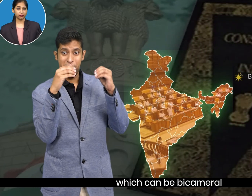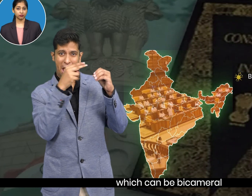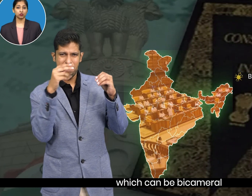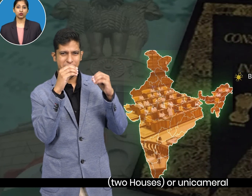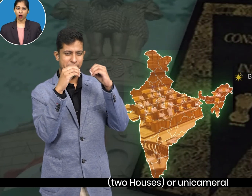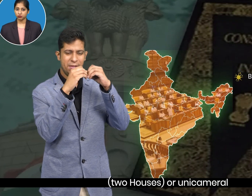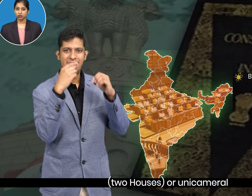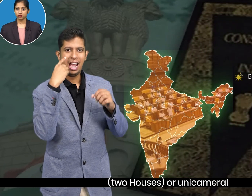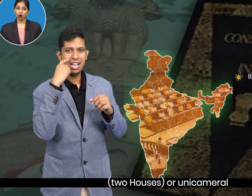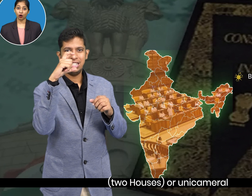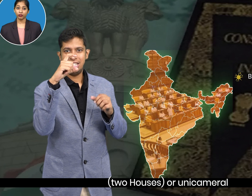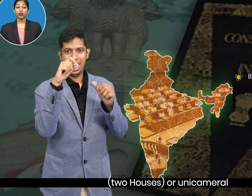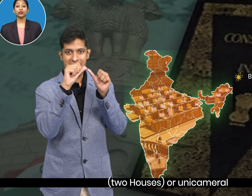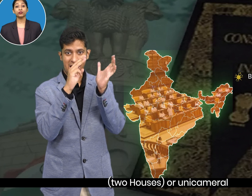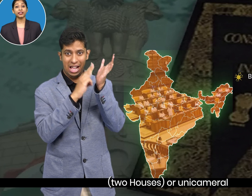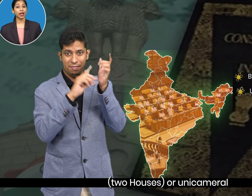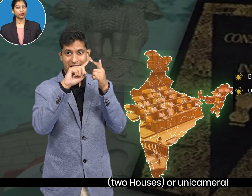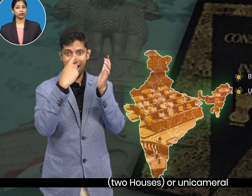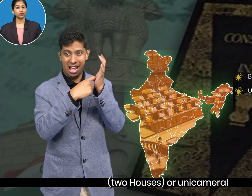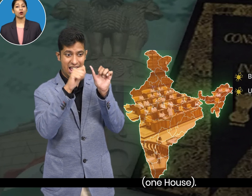bicameral, two houses, or